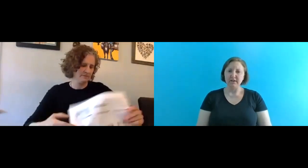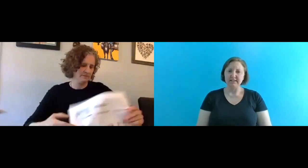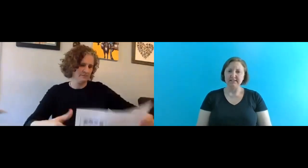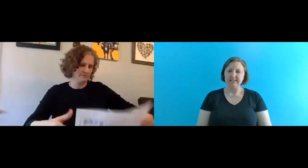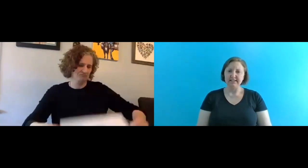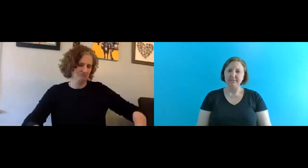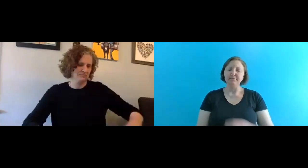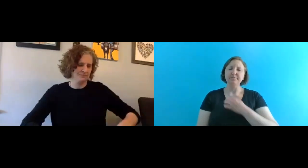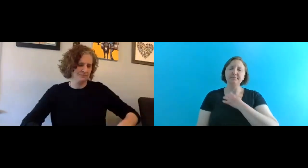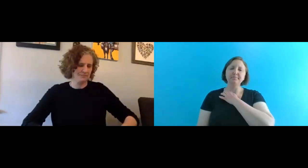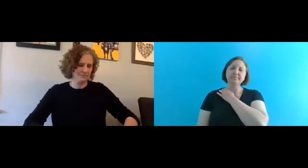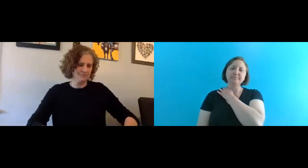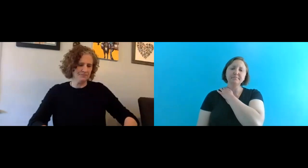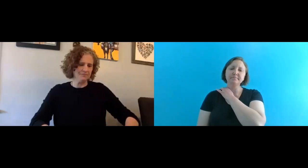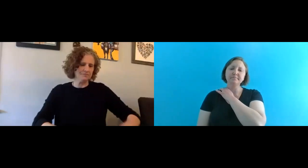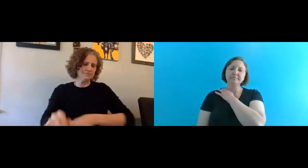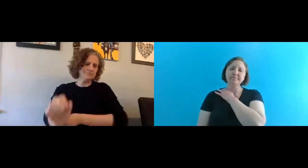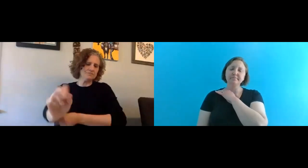Okay, let's see.